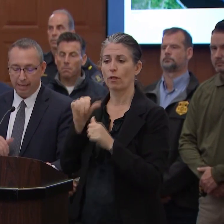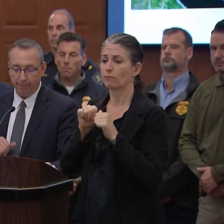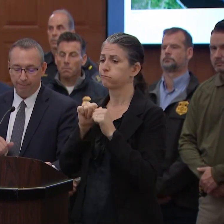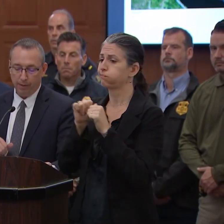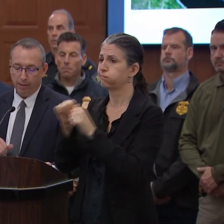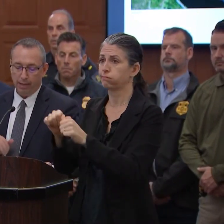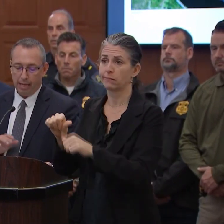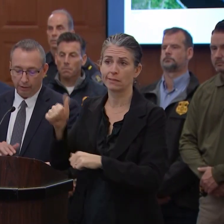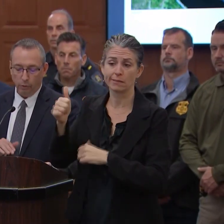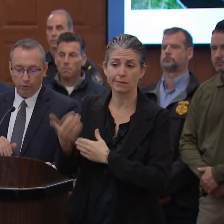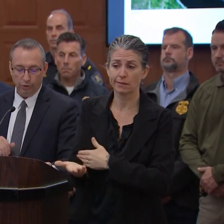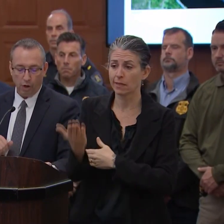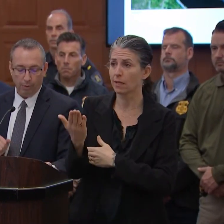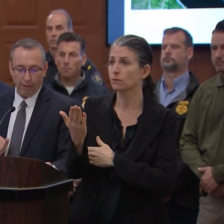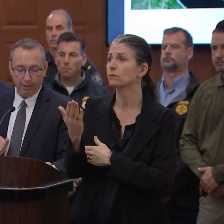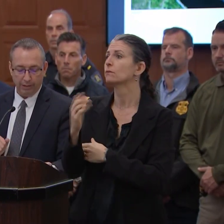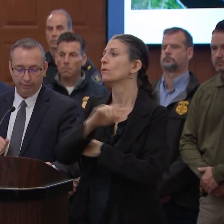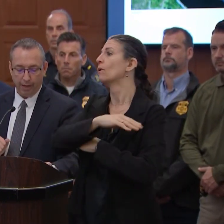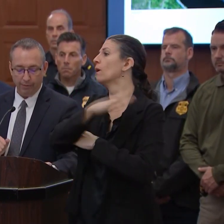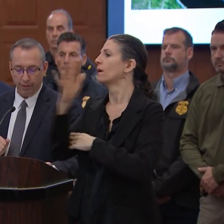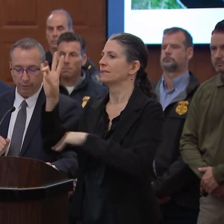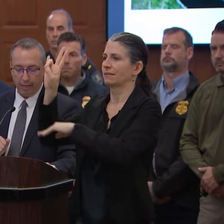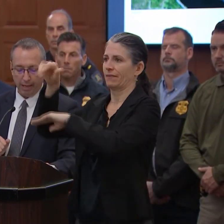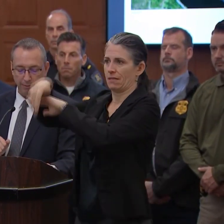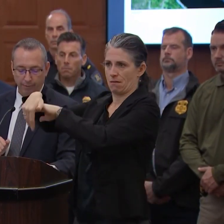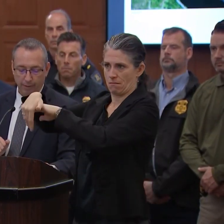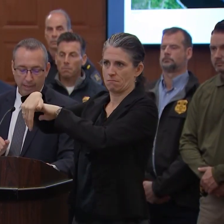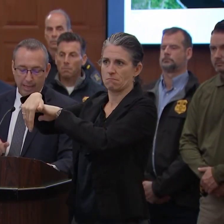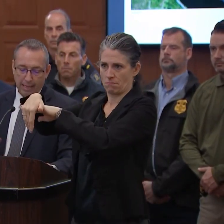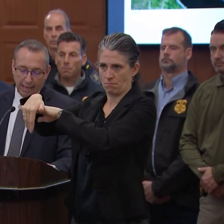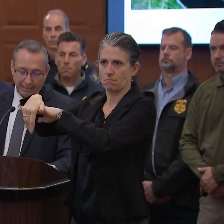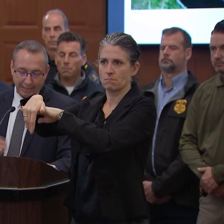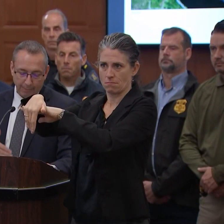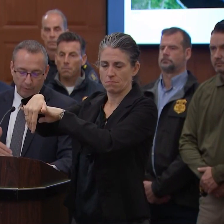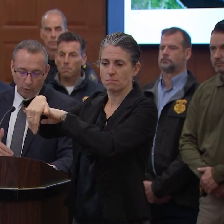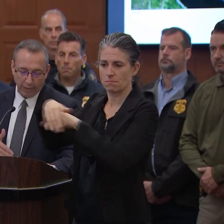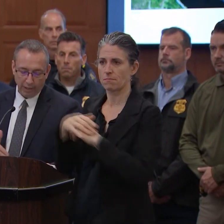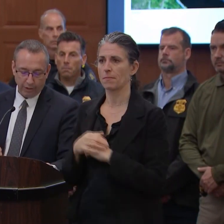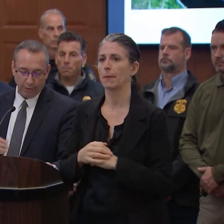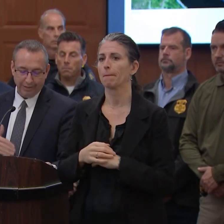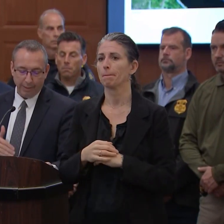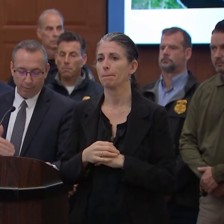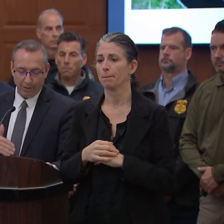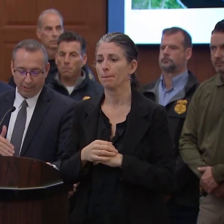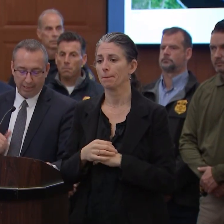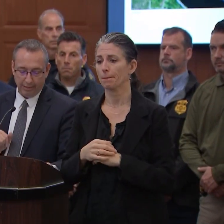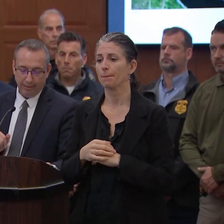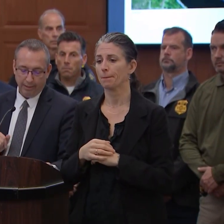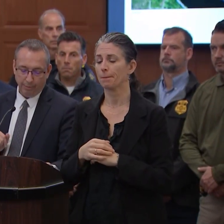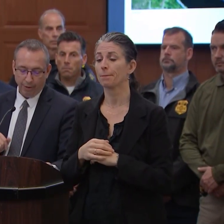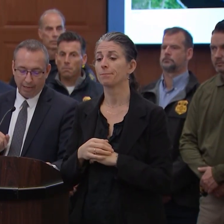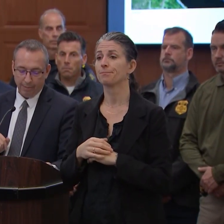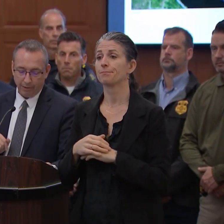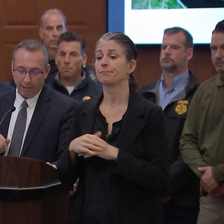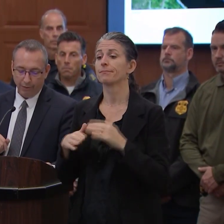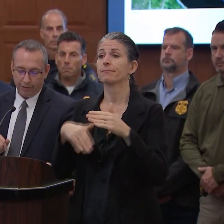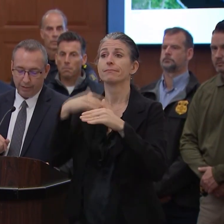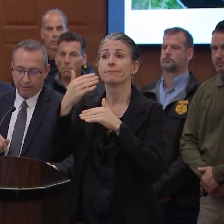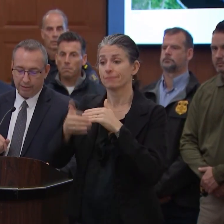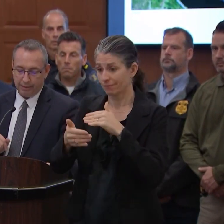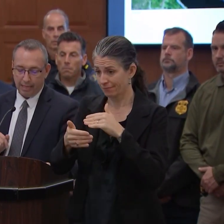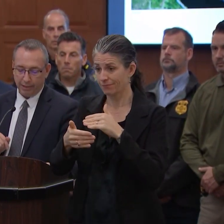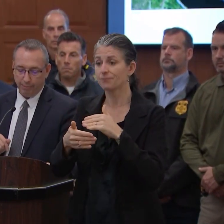7 p.m. at the Lewiston Armory at 65 Central Ave. A separate location or a separate site providing mental